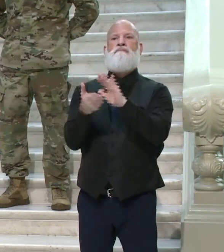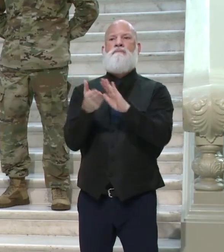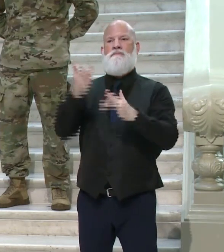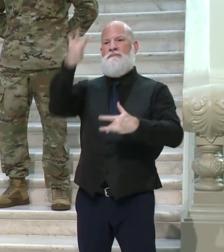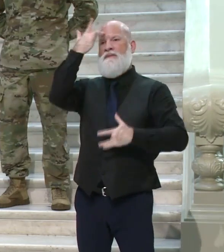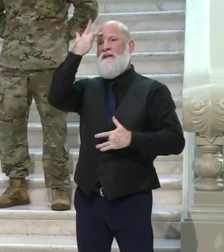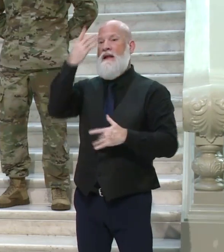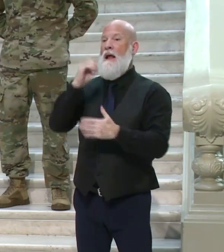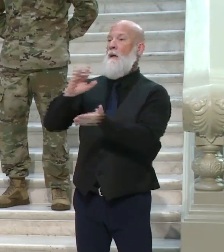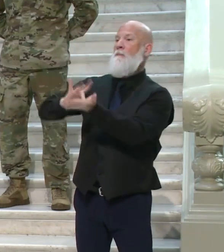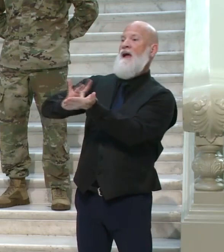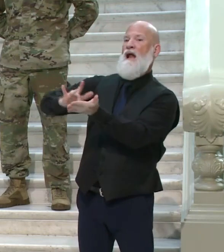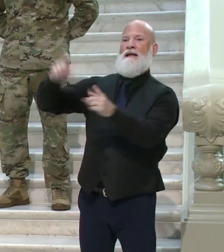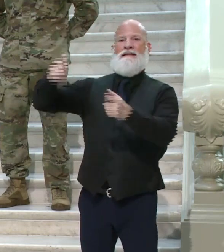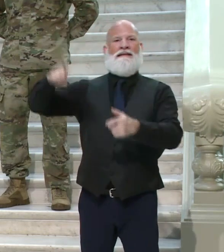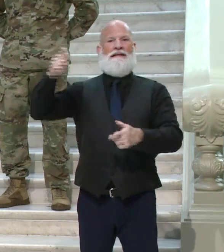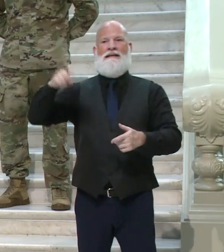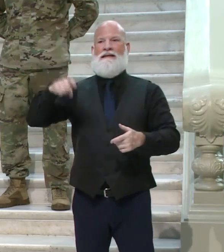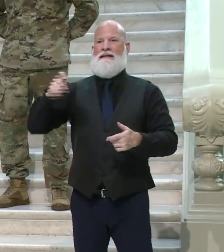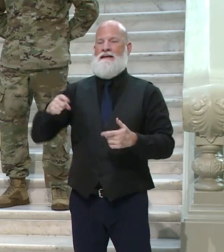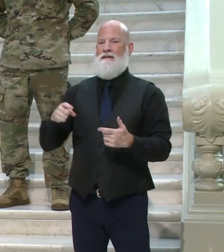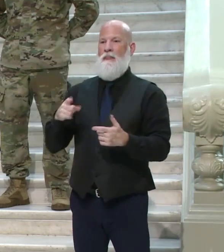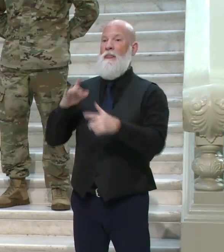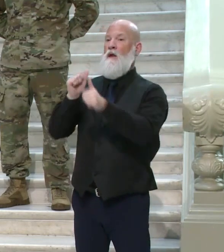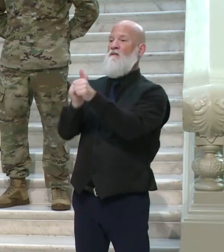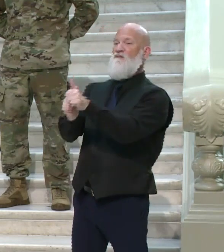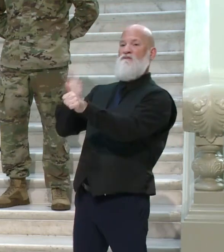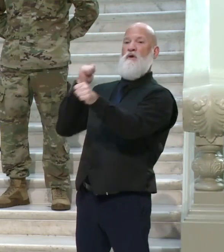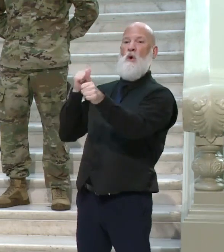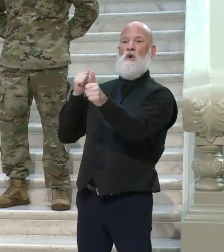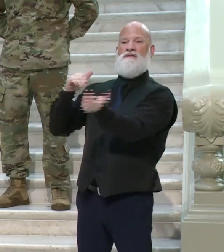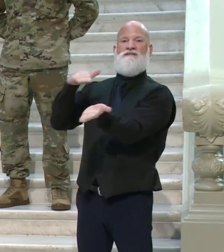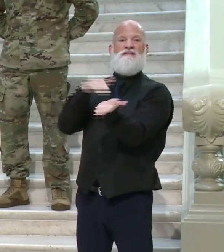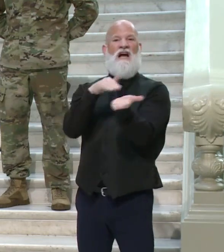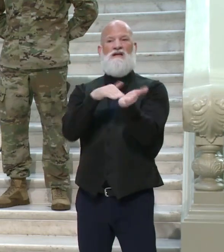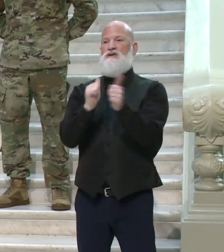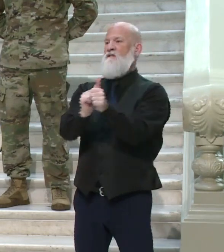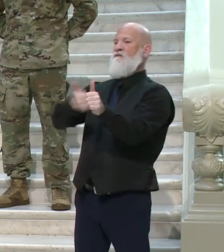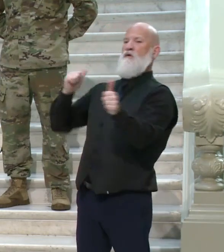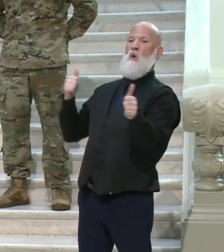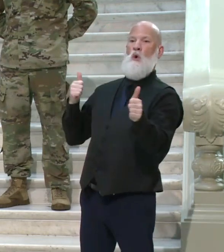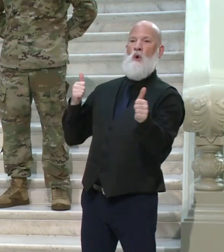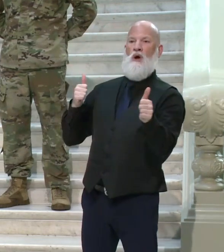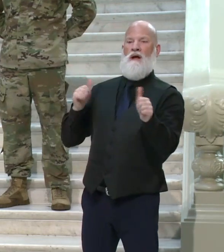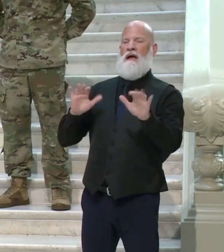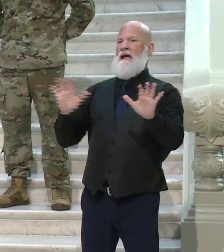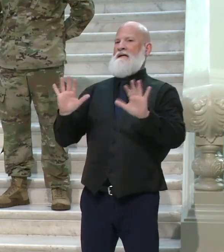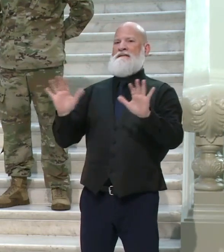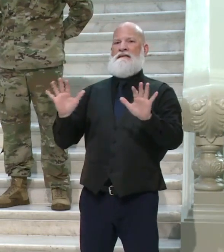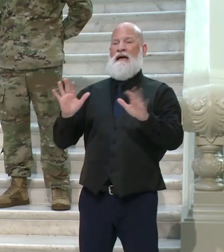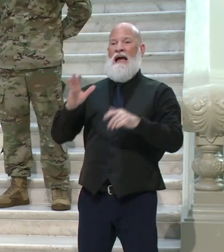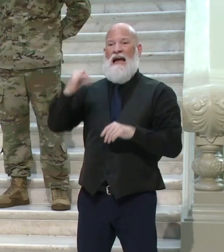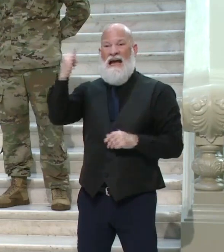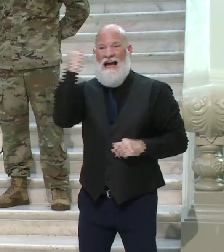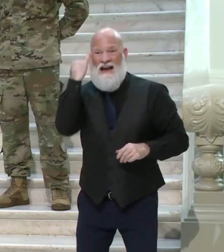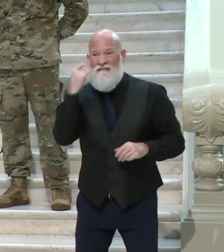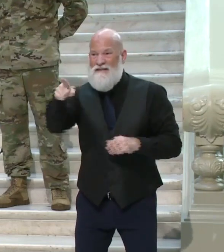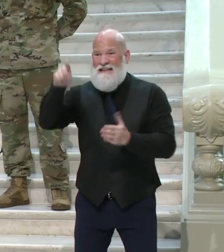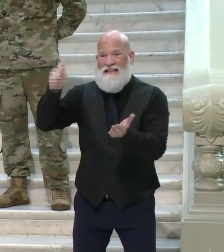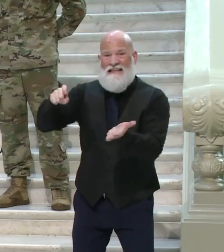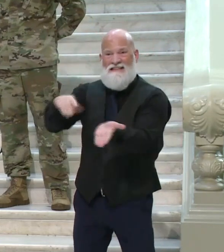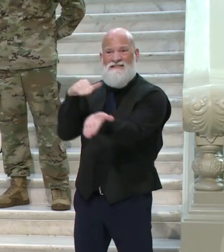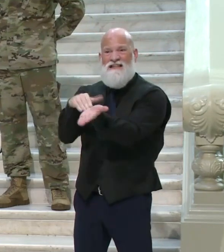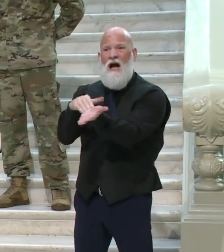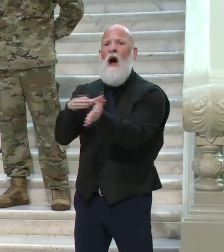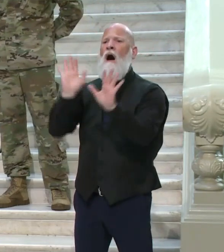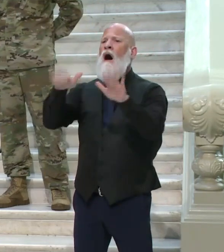the pharmacy. If you have a medical need, please take advantage of telehealth opportunities that